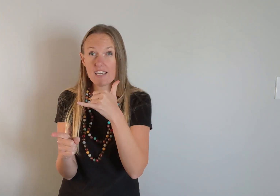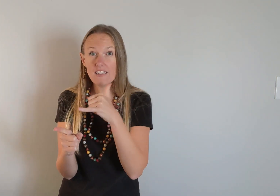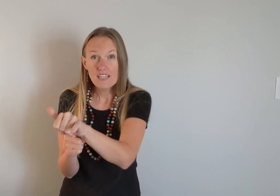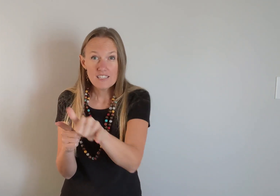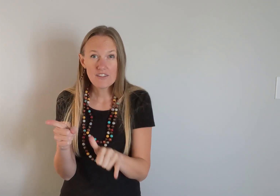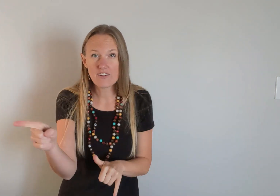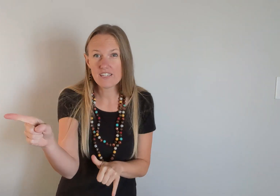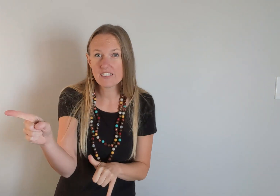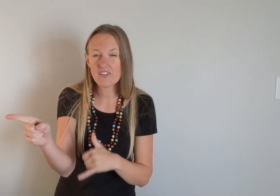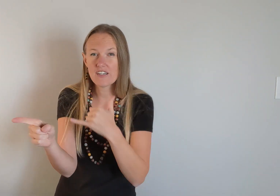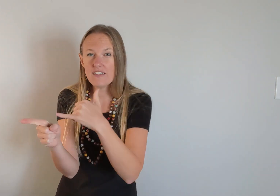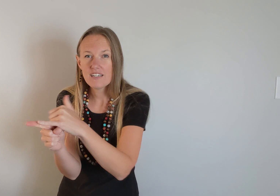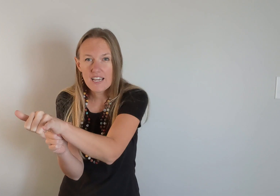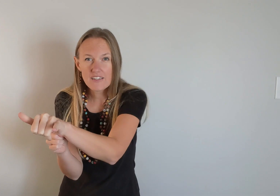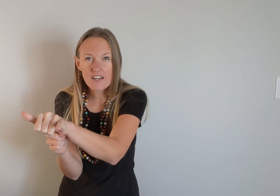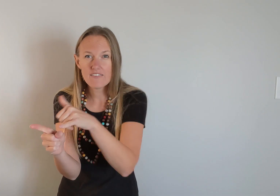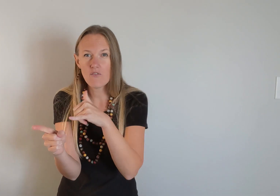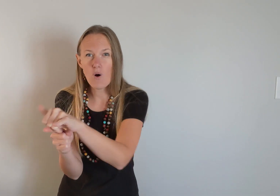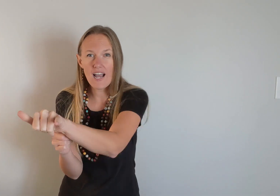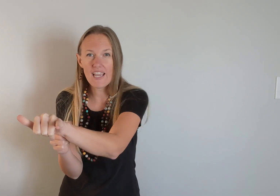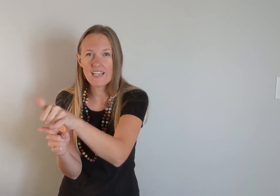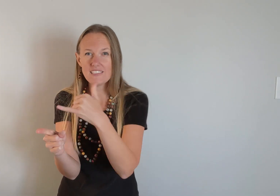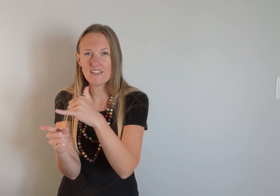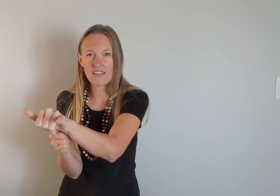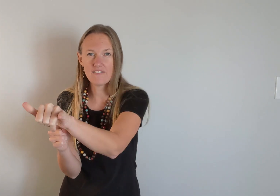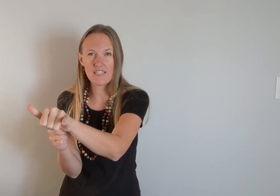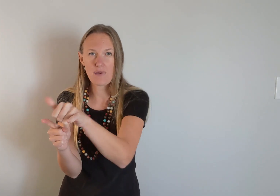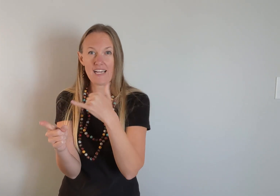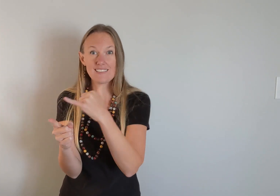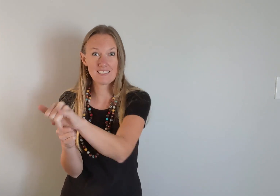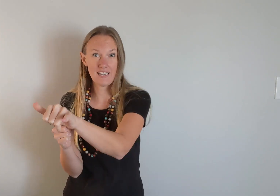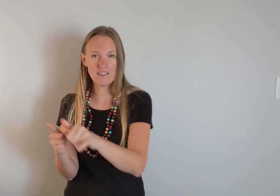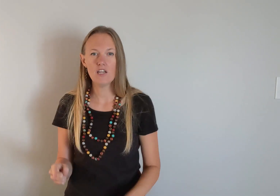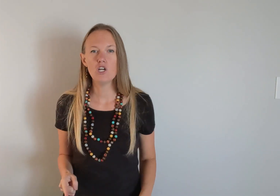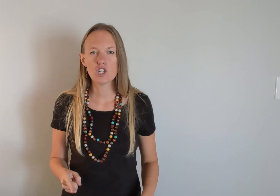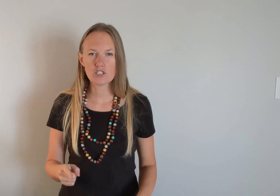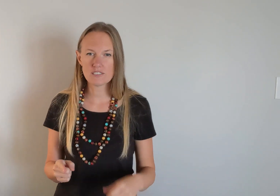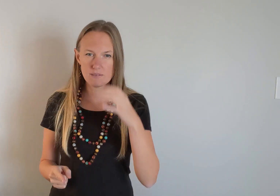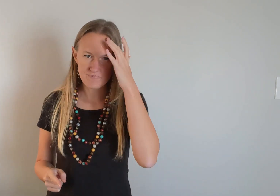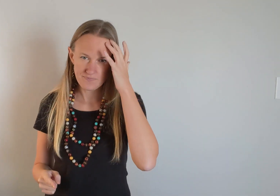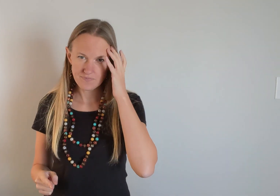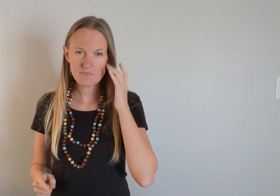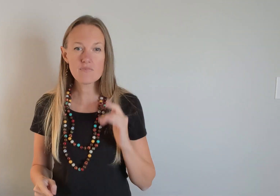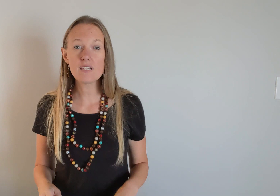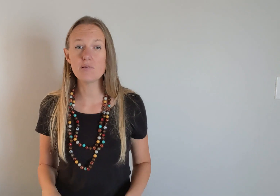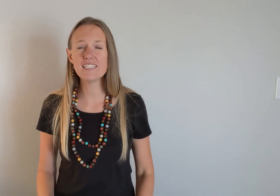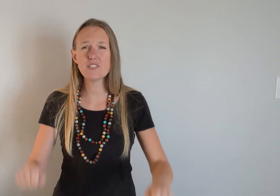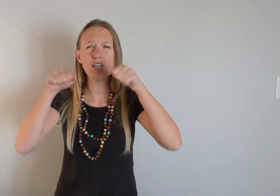okay? You have your index finger out, and you kind of have a Y hand, you kind of flick it past, okay? Curse. Blessed